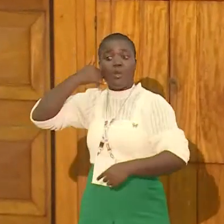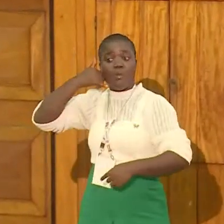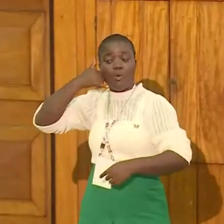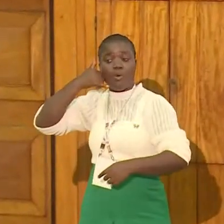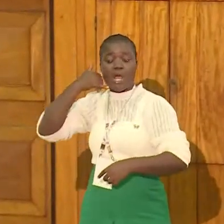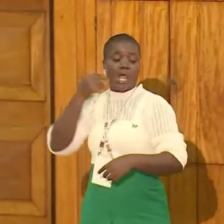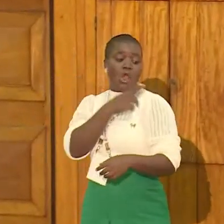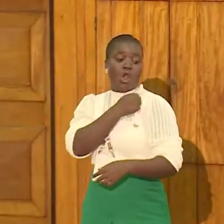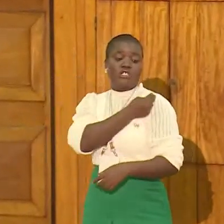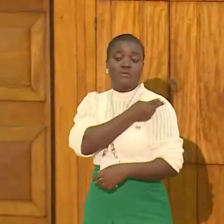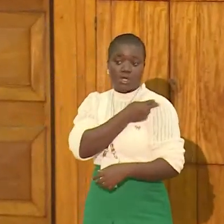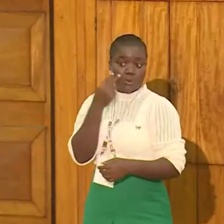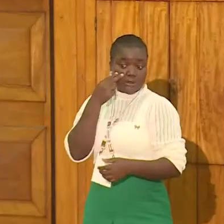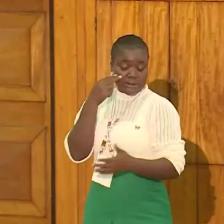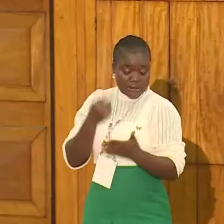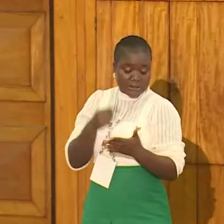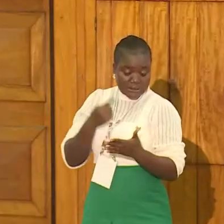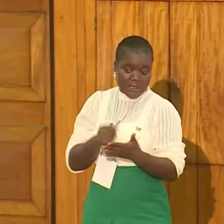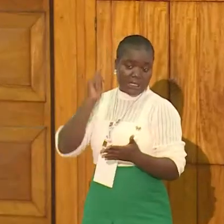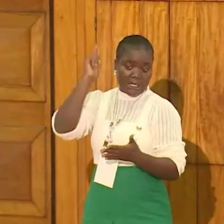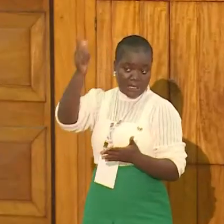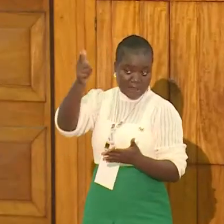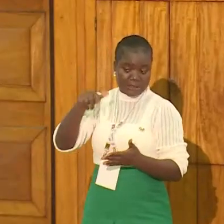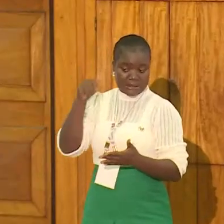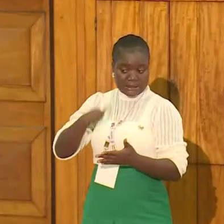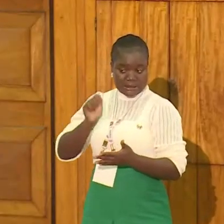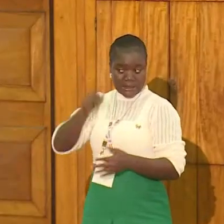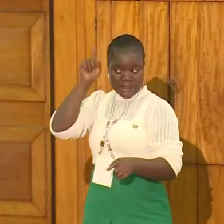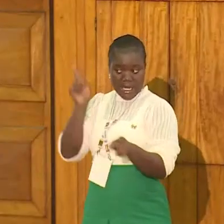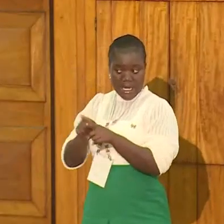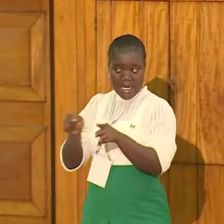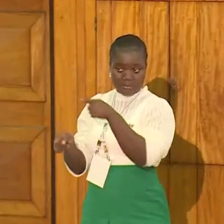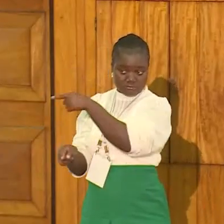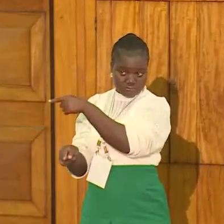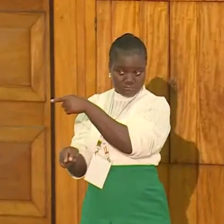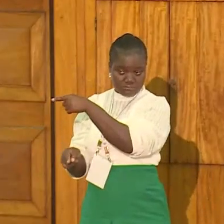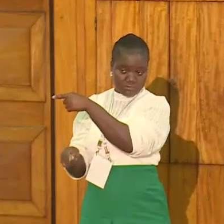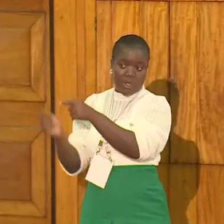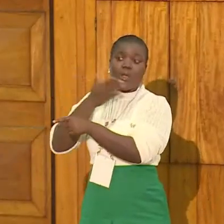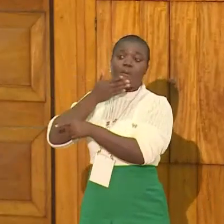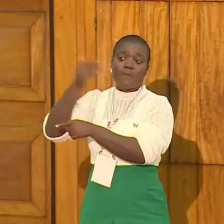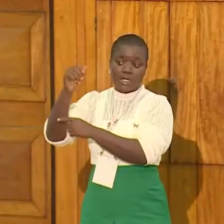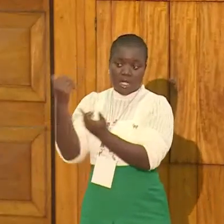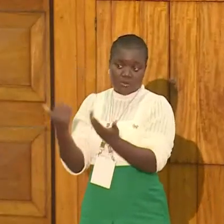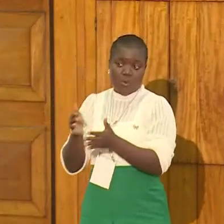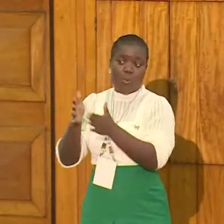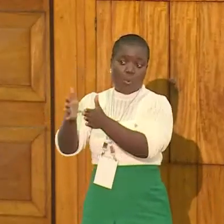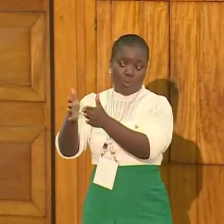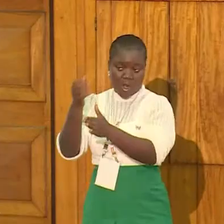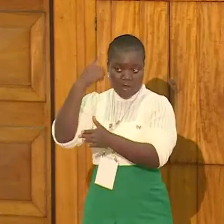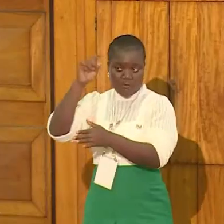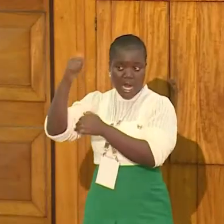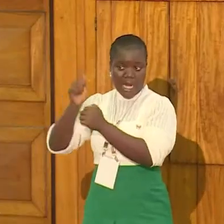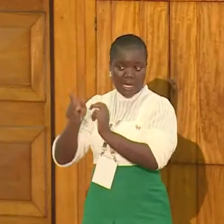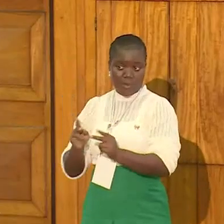you for that. Would look into that. And yes, I agree with there needs to be like better exit strategies for clients who are